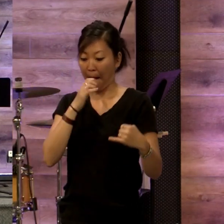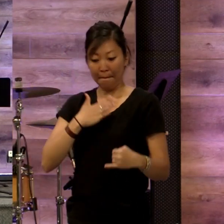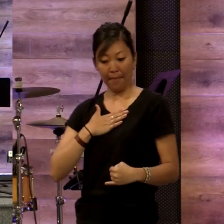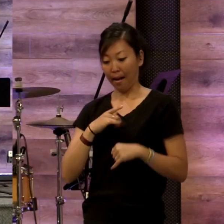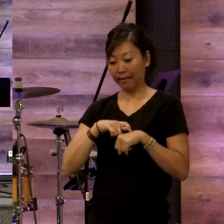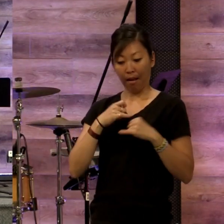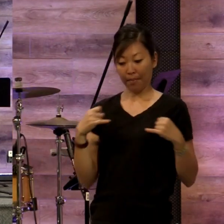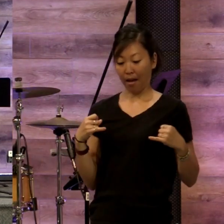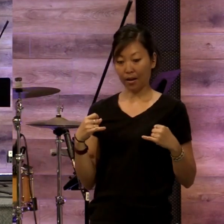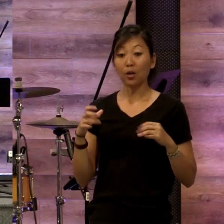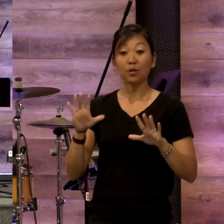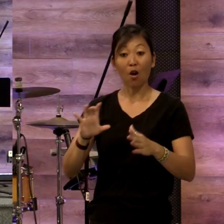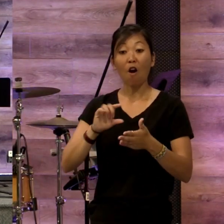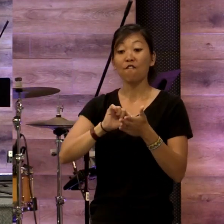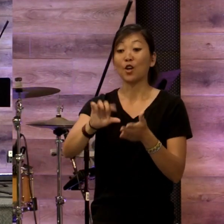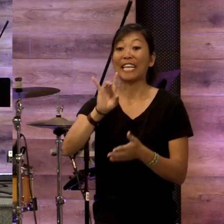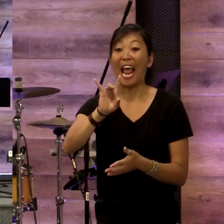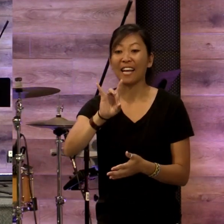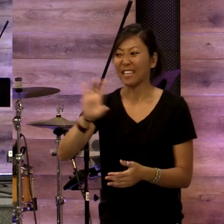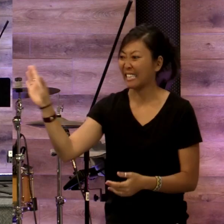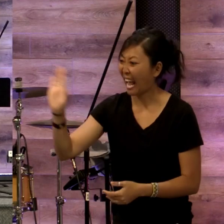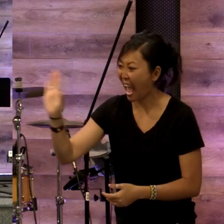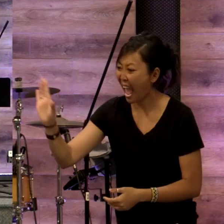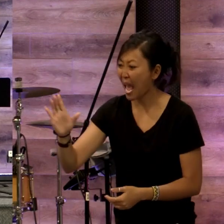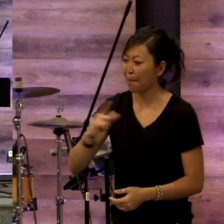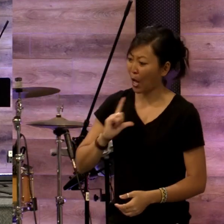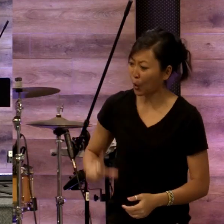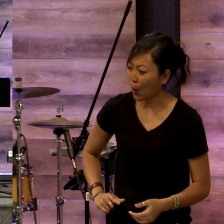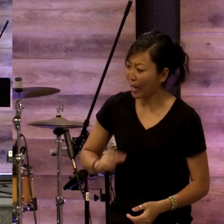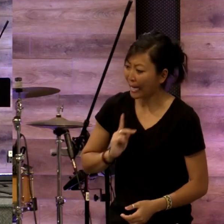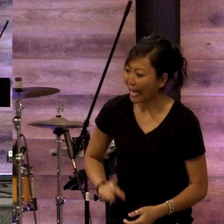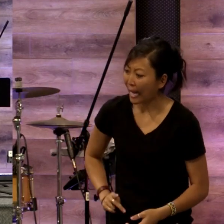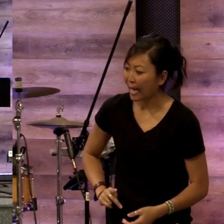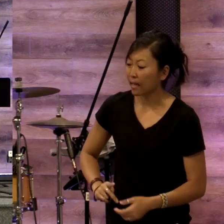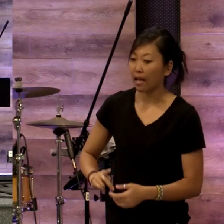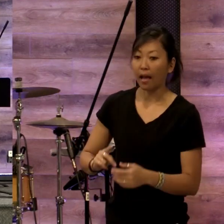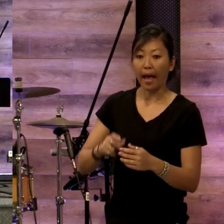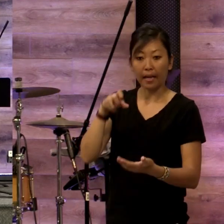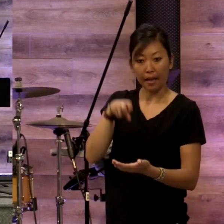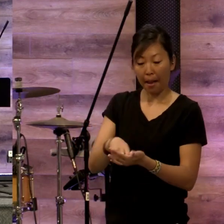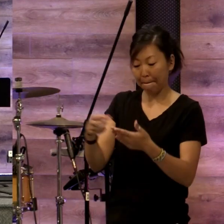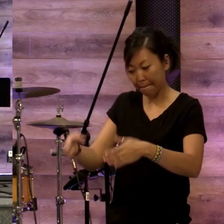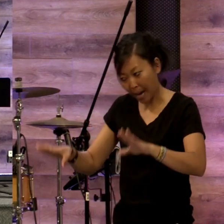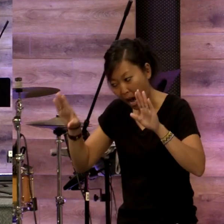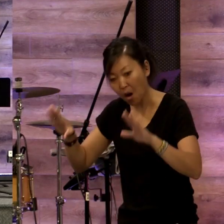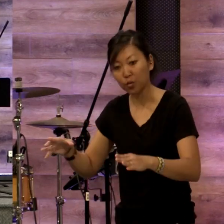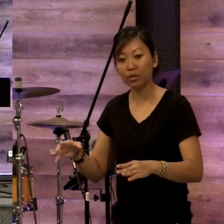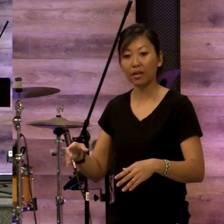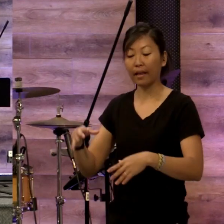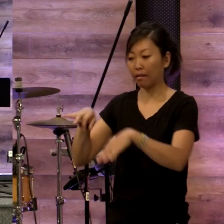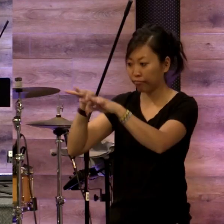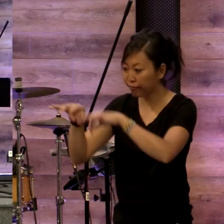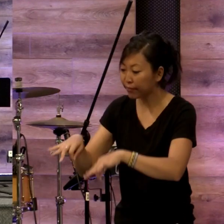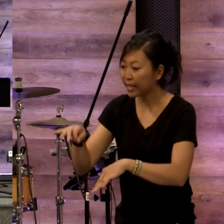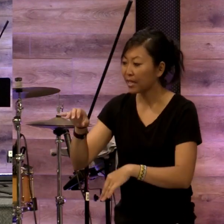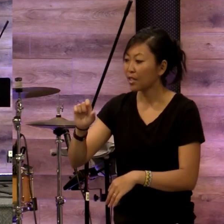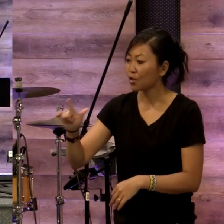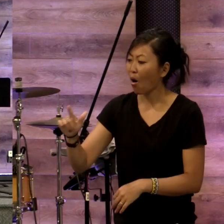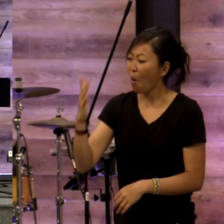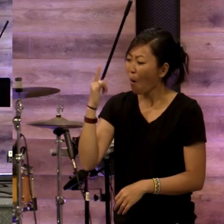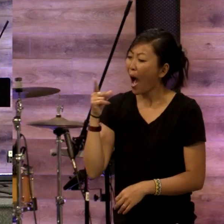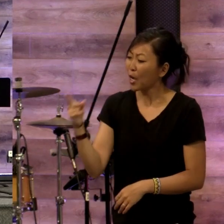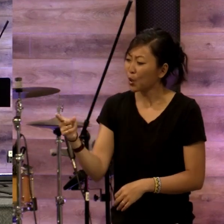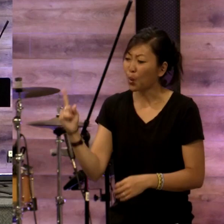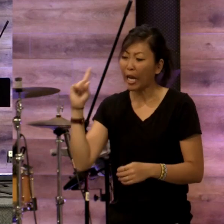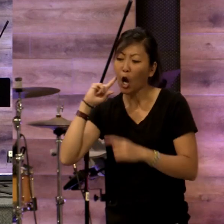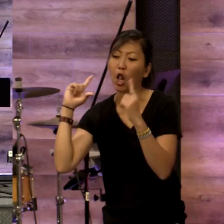out in verse 8, my king, my Lord, the king. And he bows down and he begins to reason with Saul. He says, why do you listen